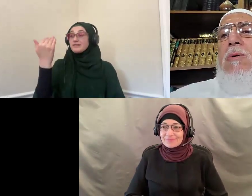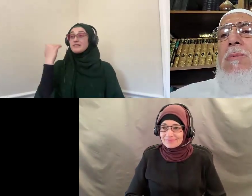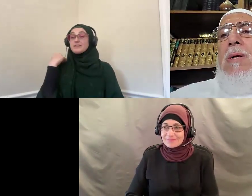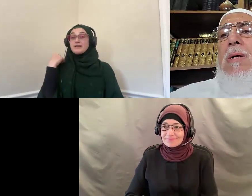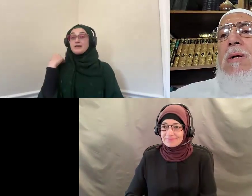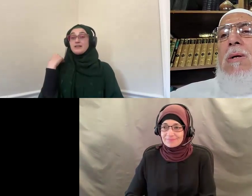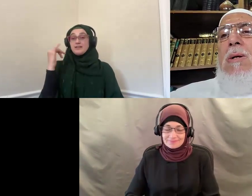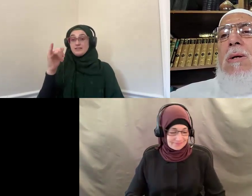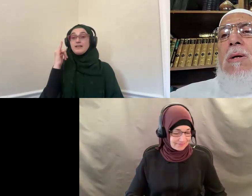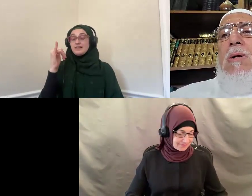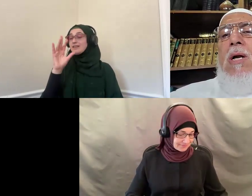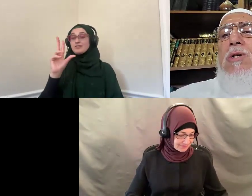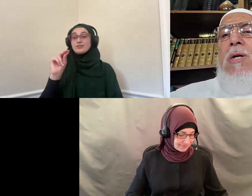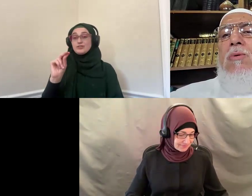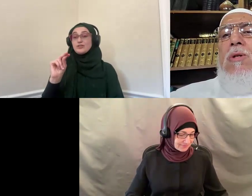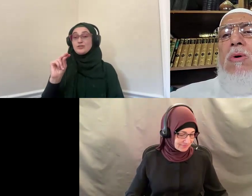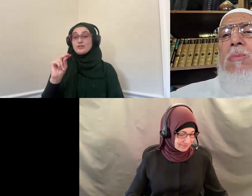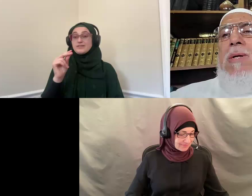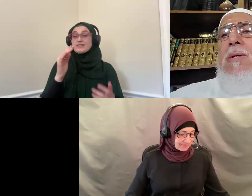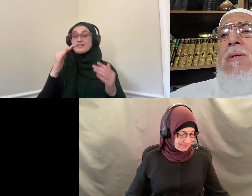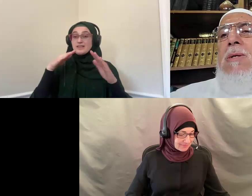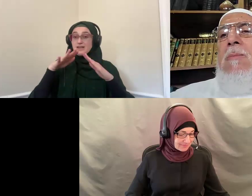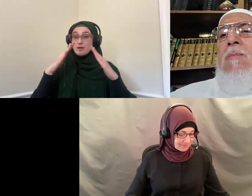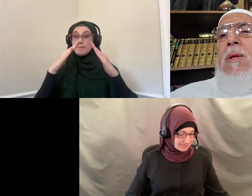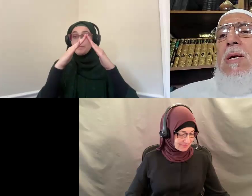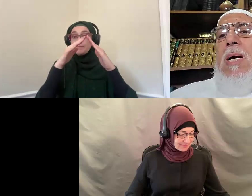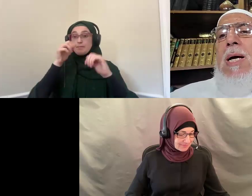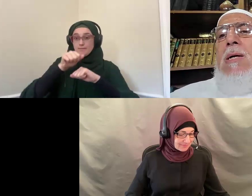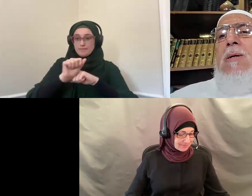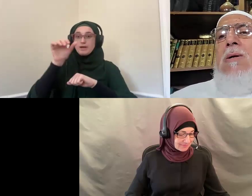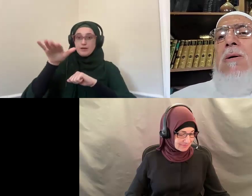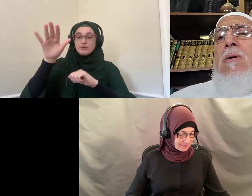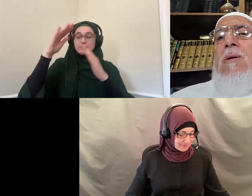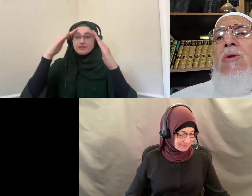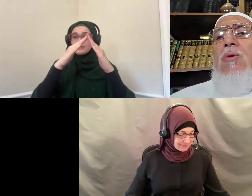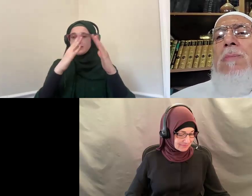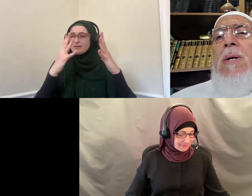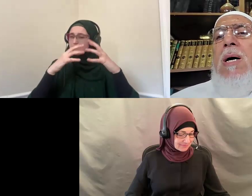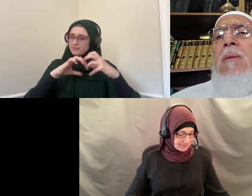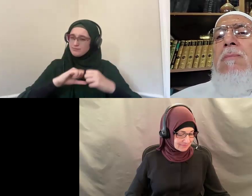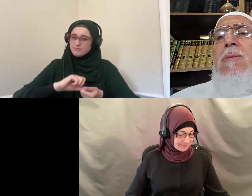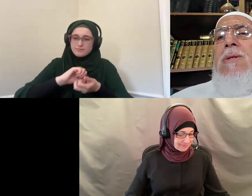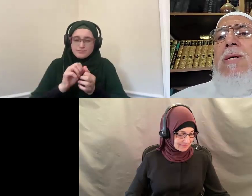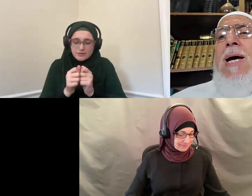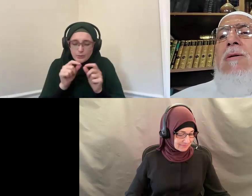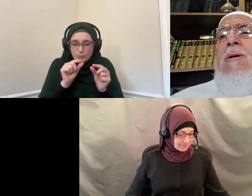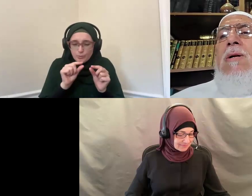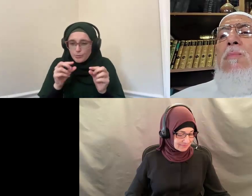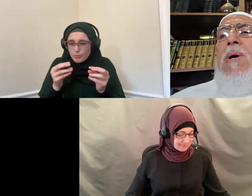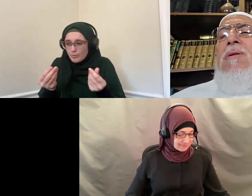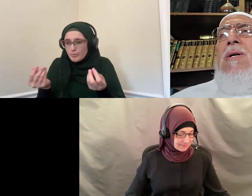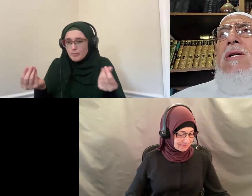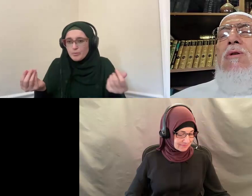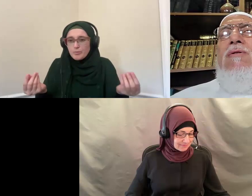mountains will be crushed into small pieces, and it will become